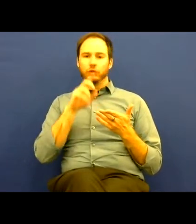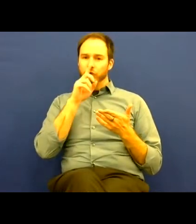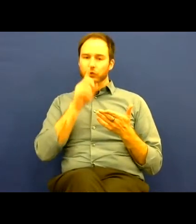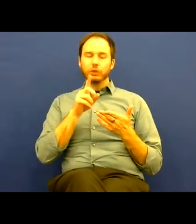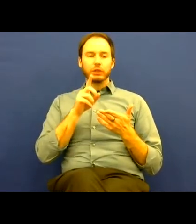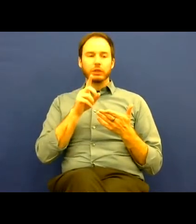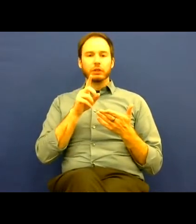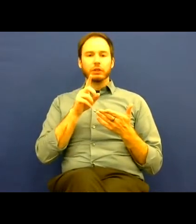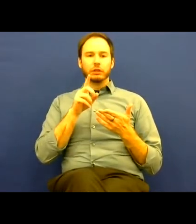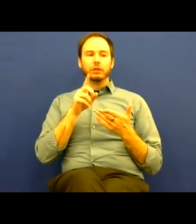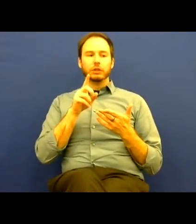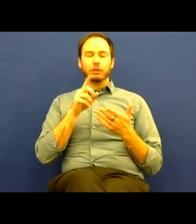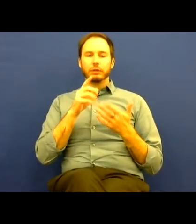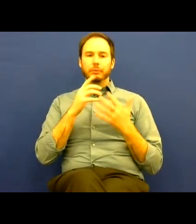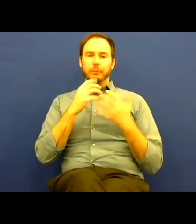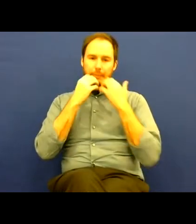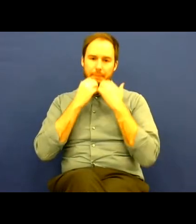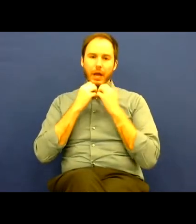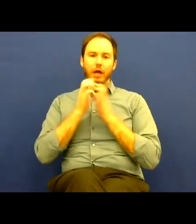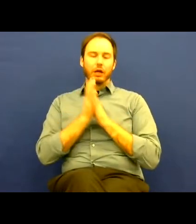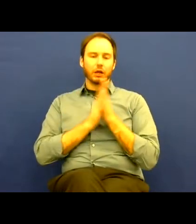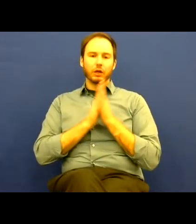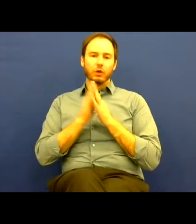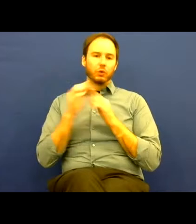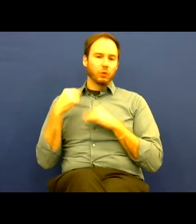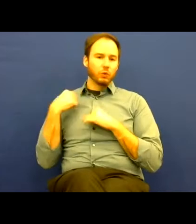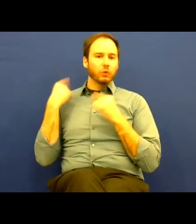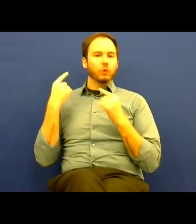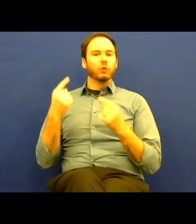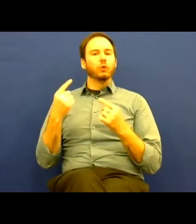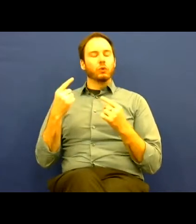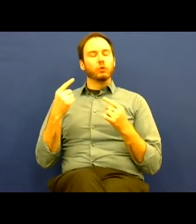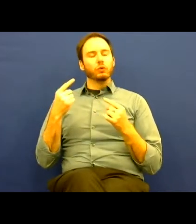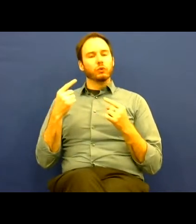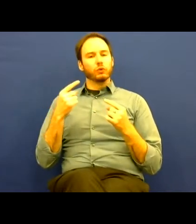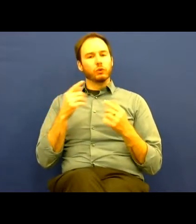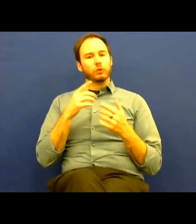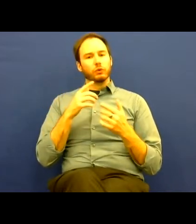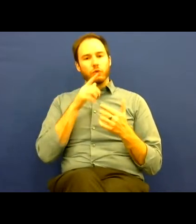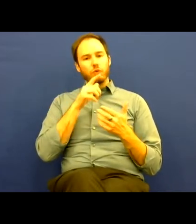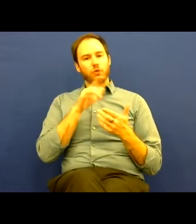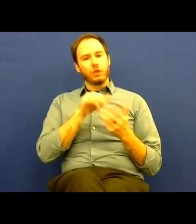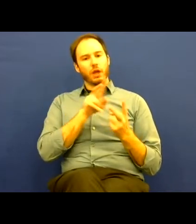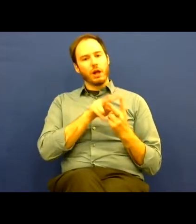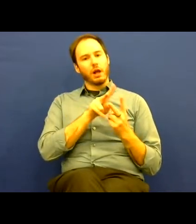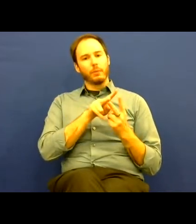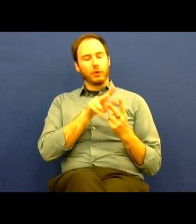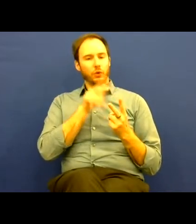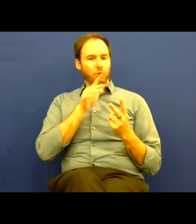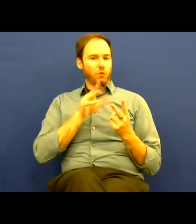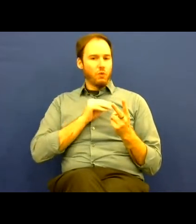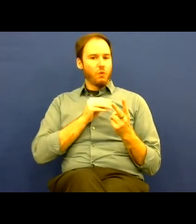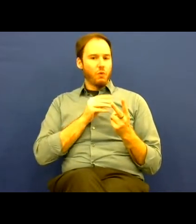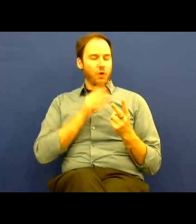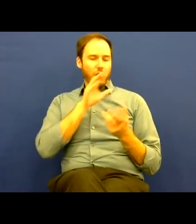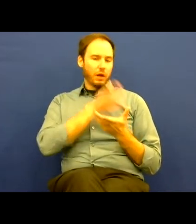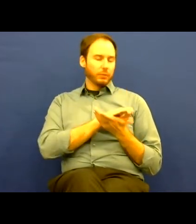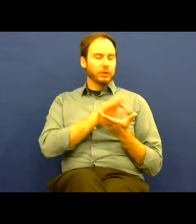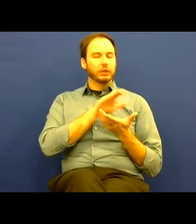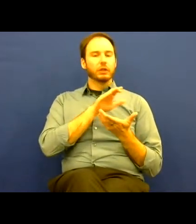clearly a work of passion on the part of the couple that has